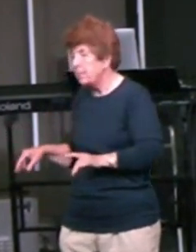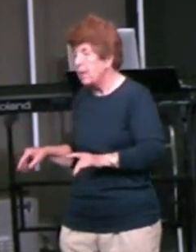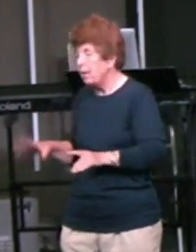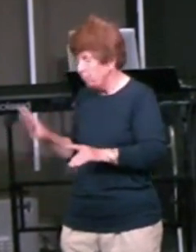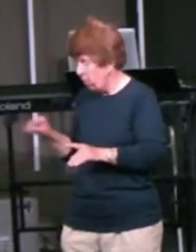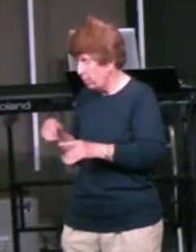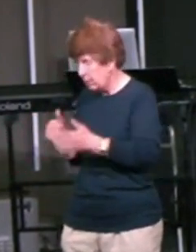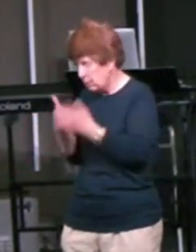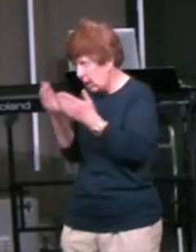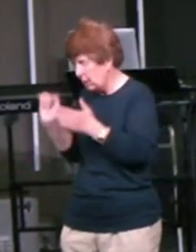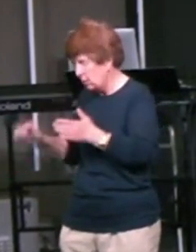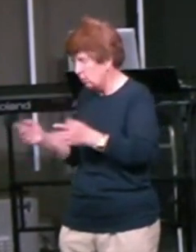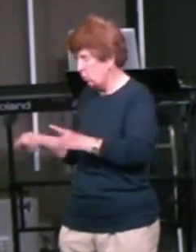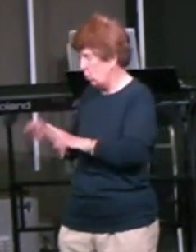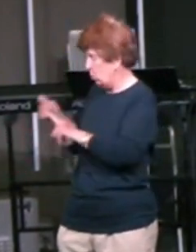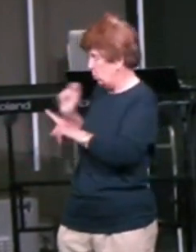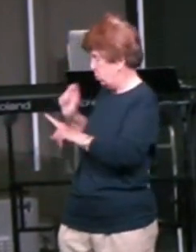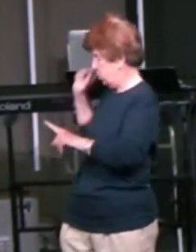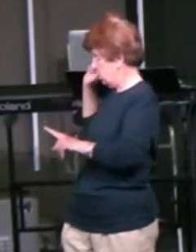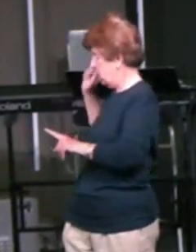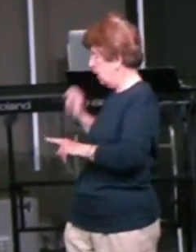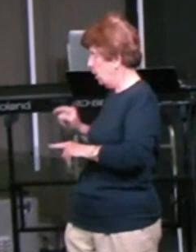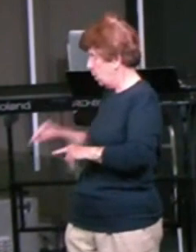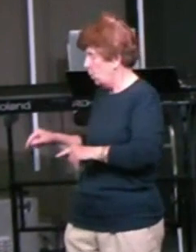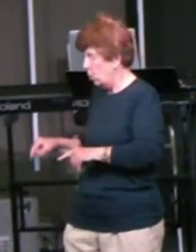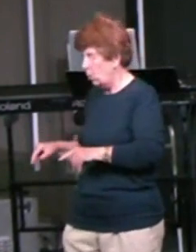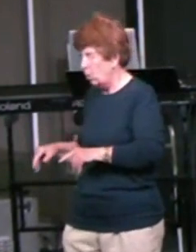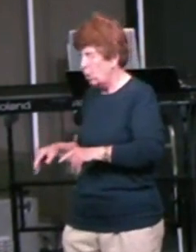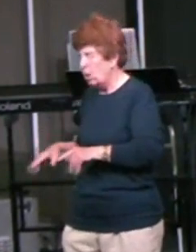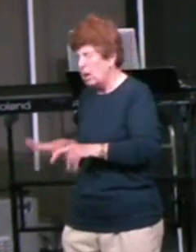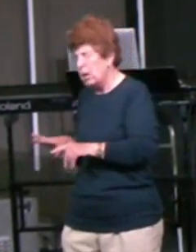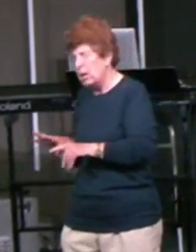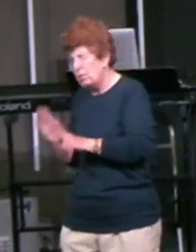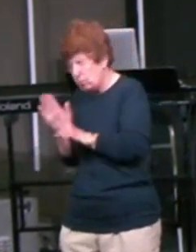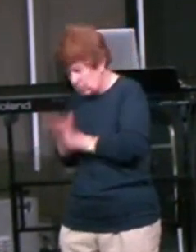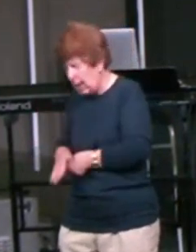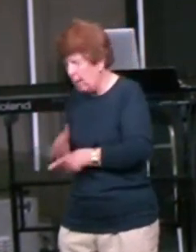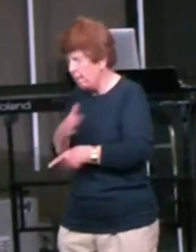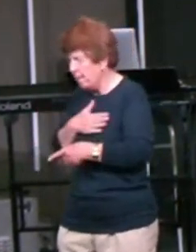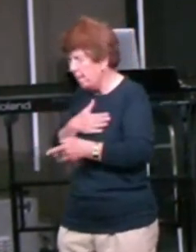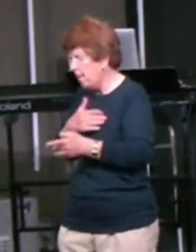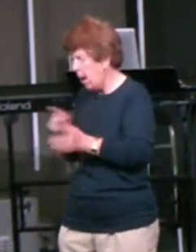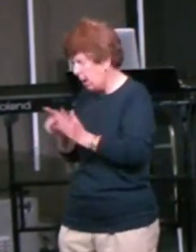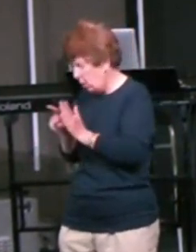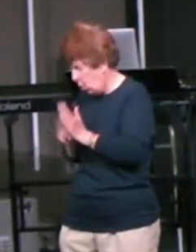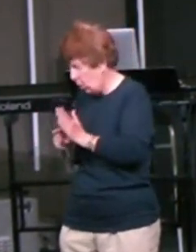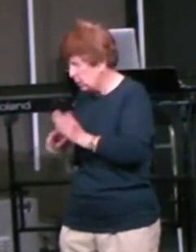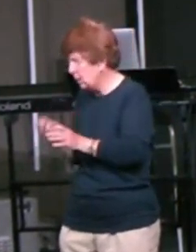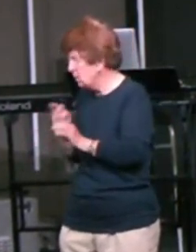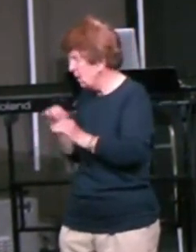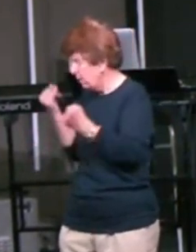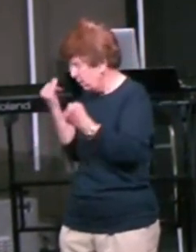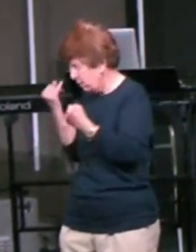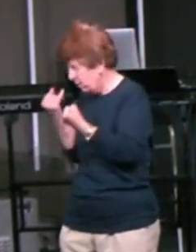Ever since the days of your ancestors, you have scorned my decrees and failed to obey